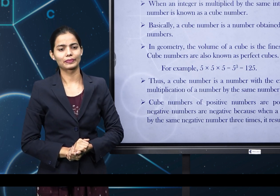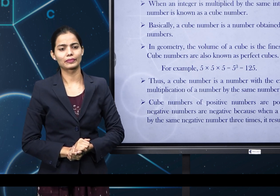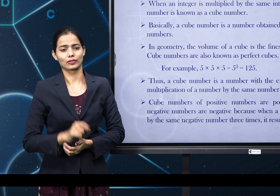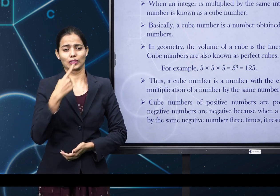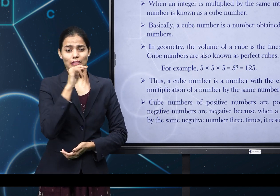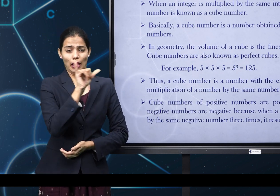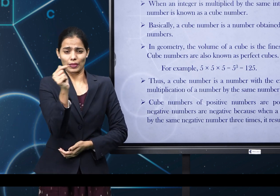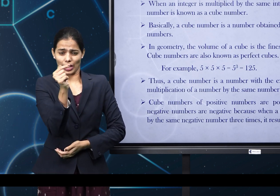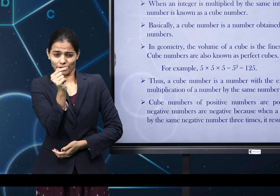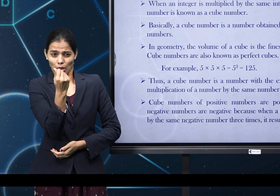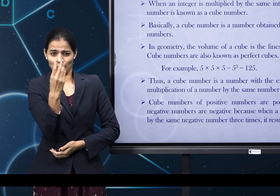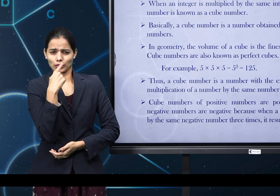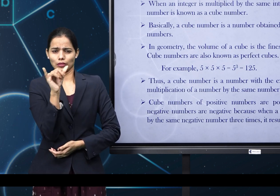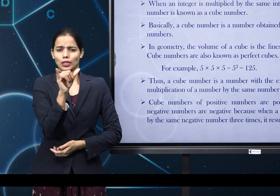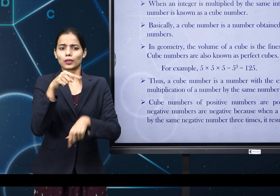results in a negative number.